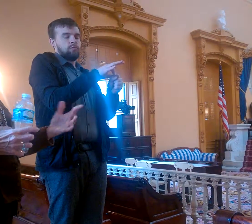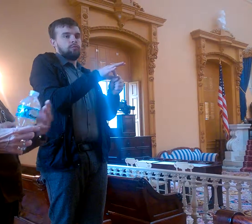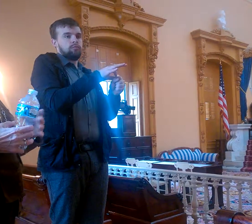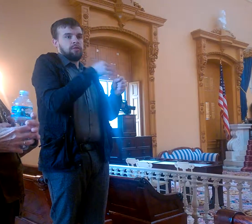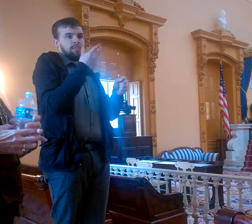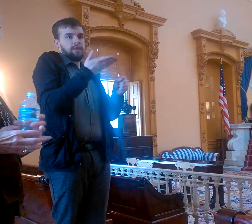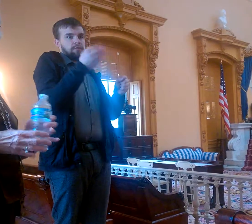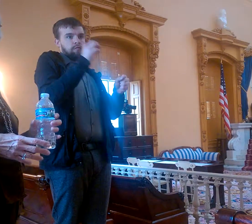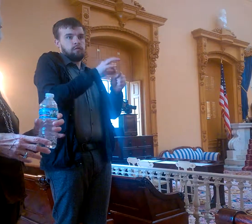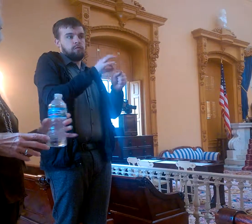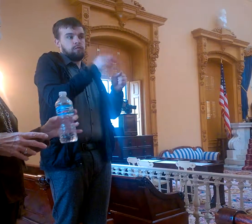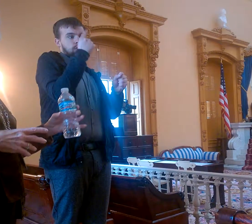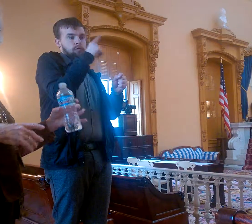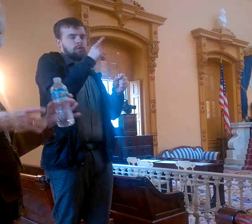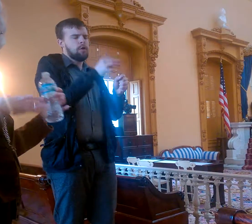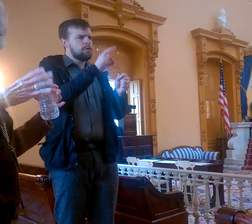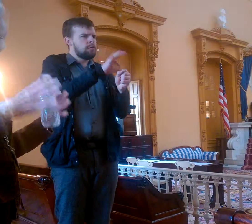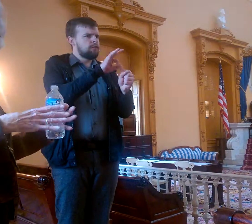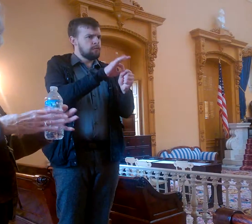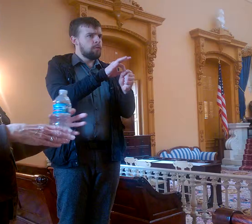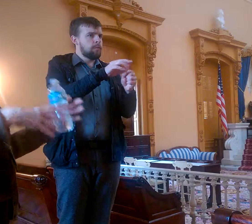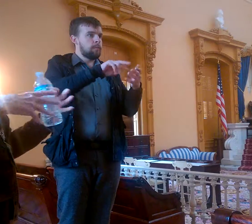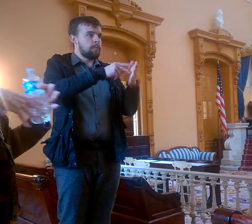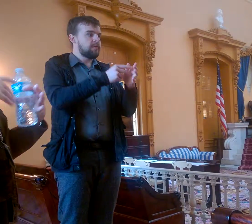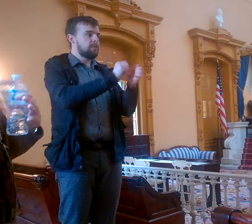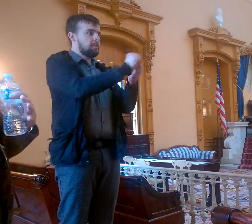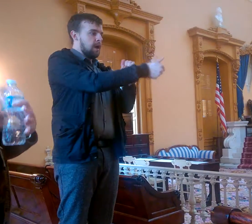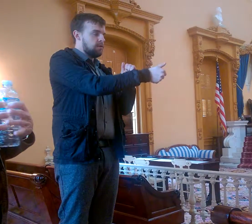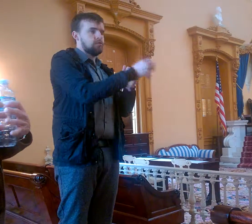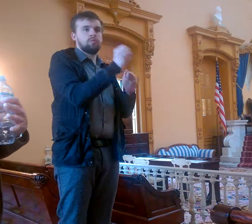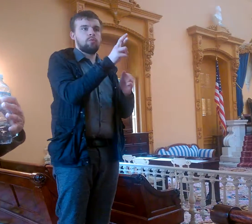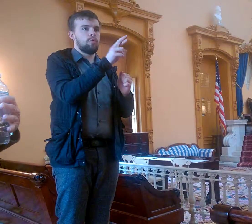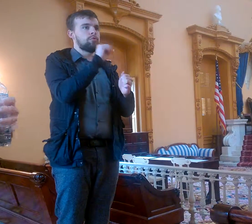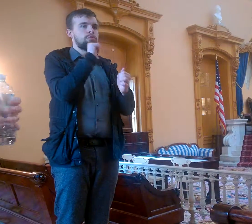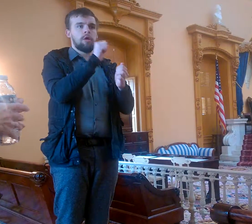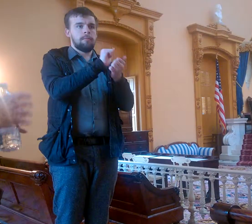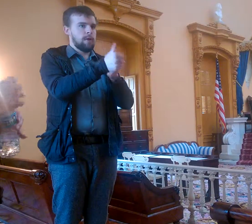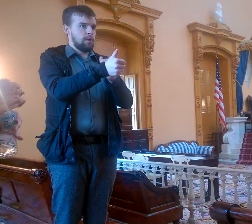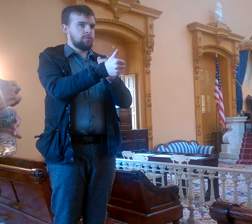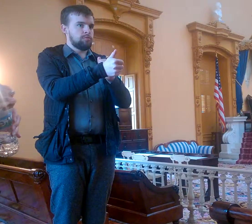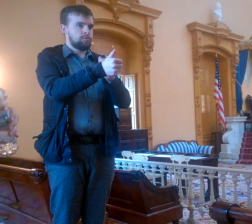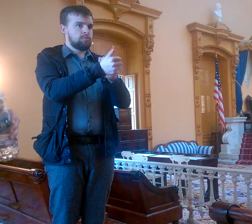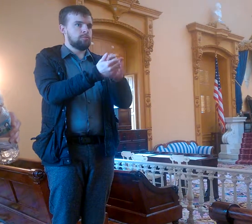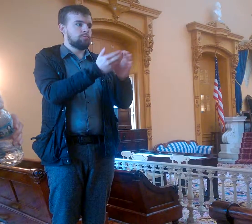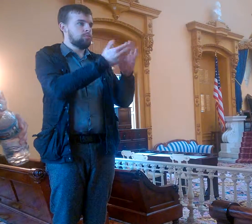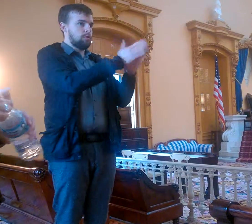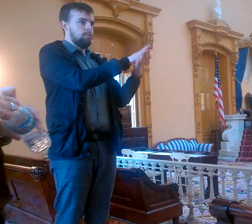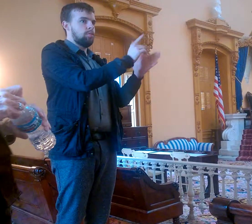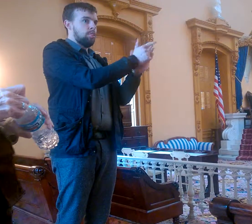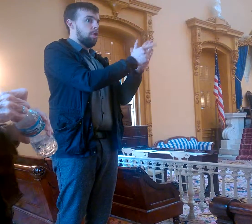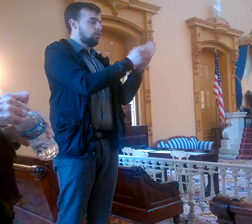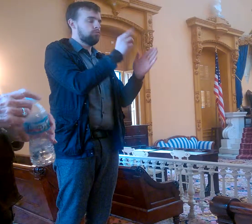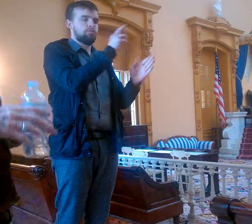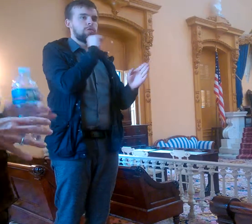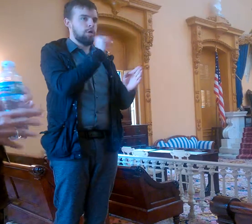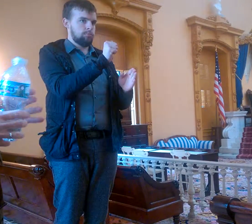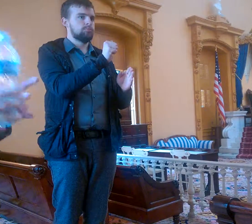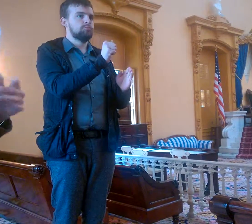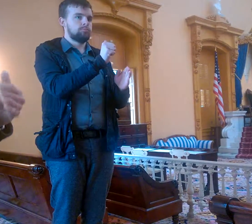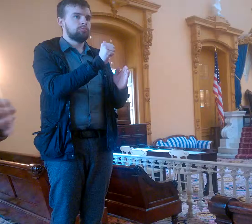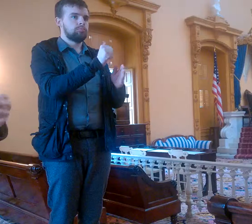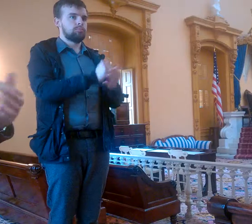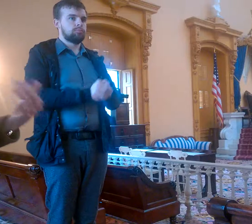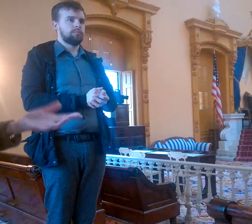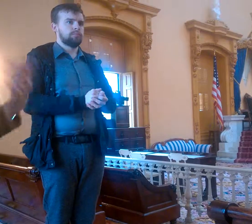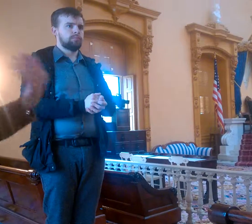voting whether or not to pass a bill in and make it a law. So, one thing